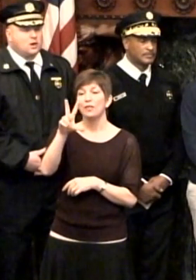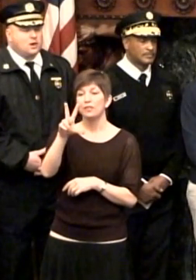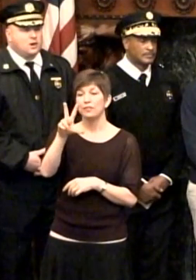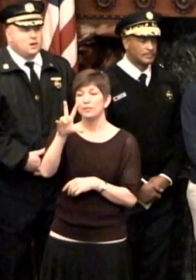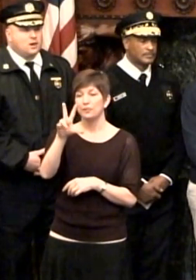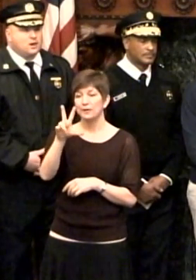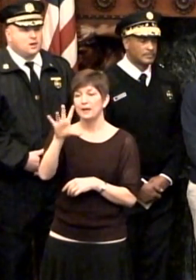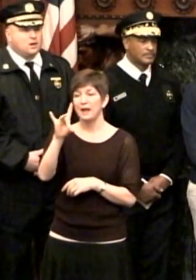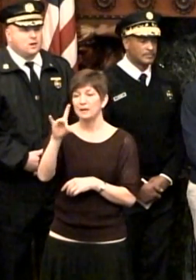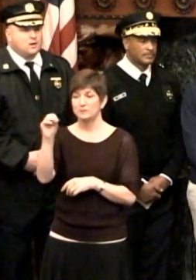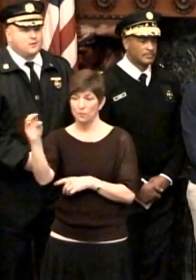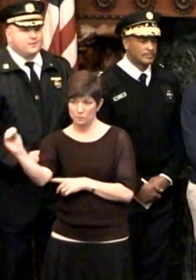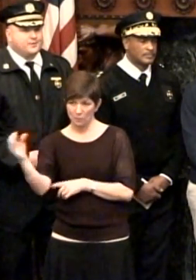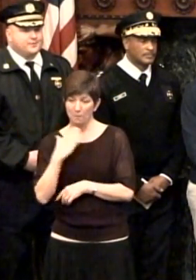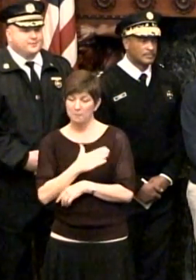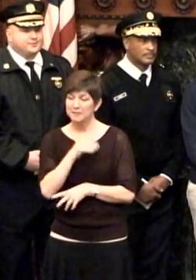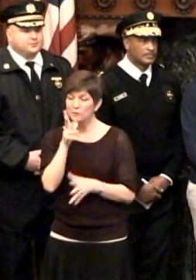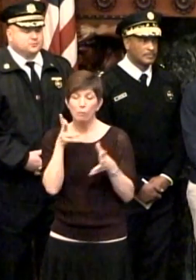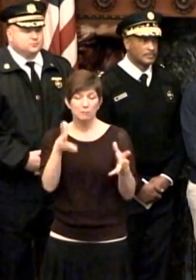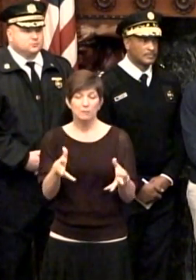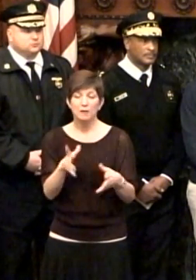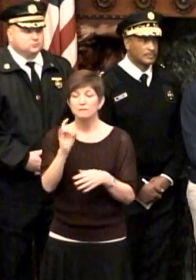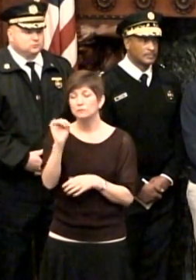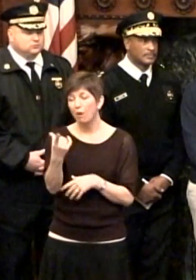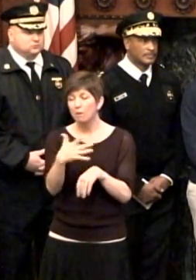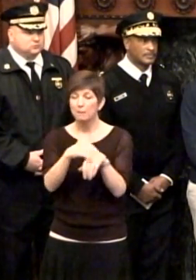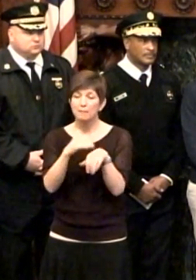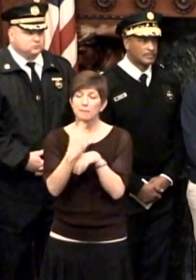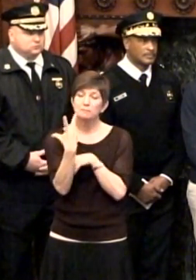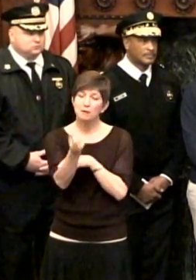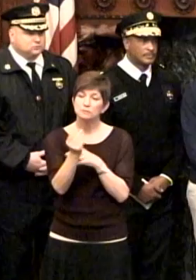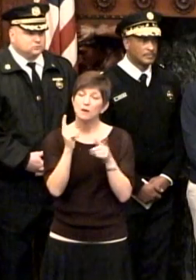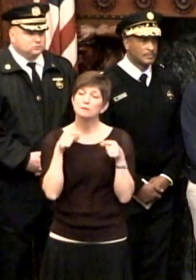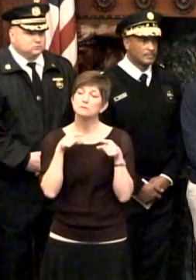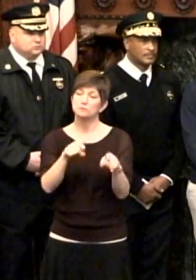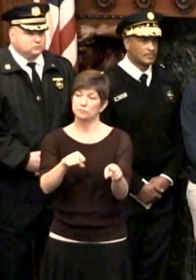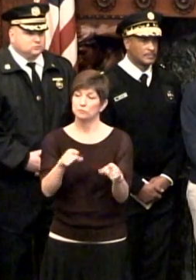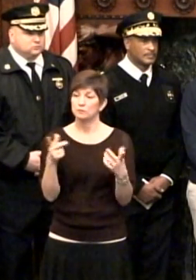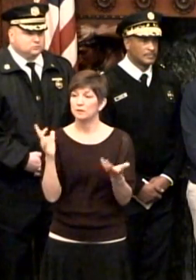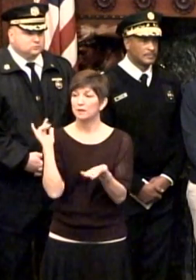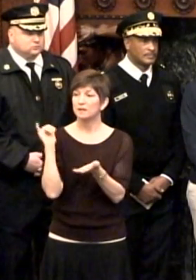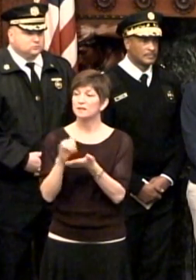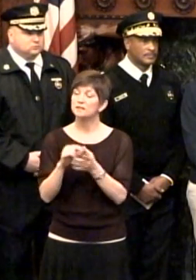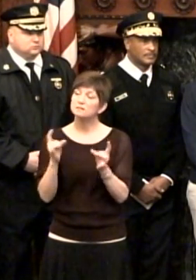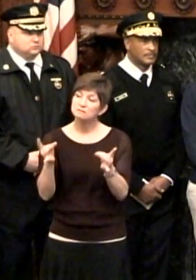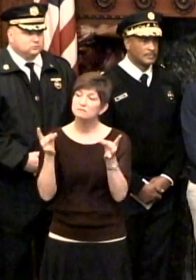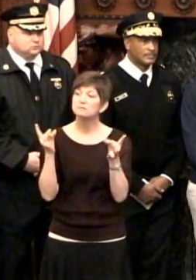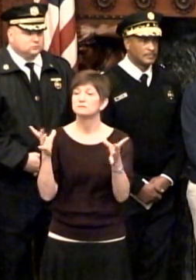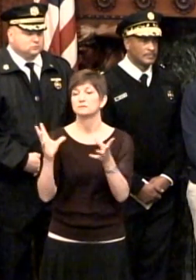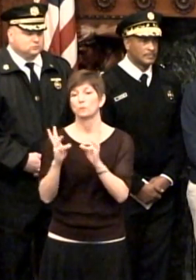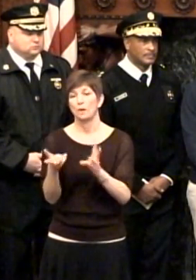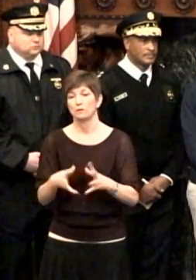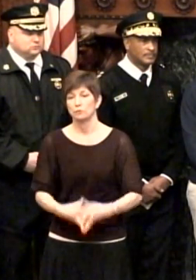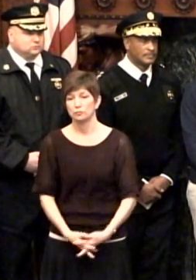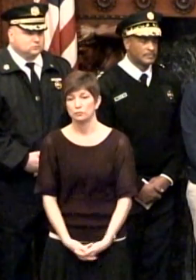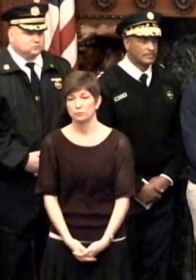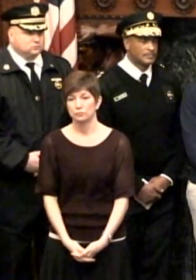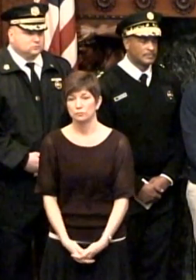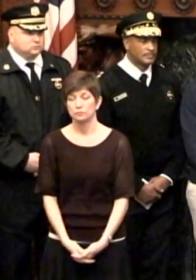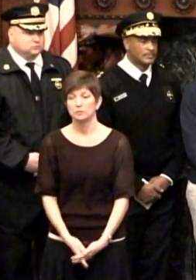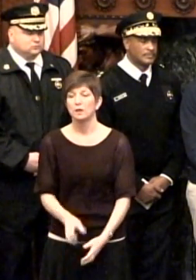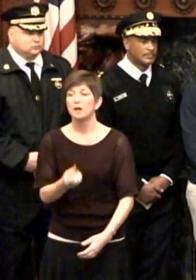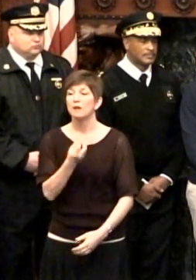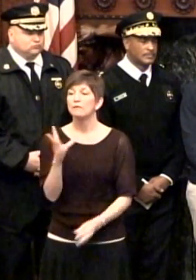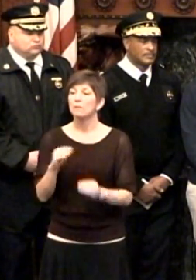267-385-3800. Please do not leave dogs and pets outside during the course of this nasty weather. A couple